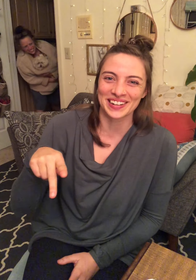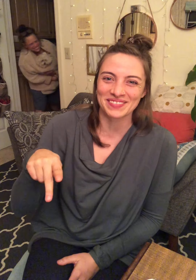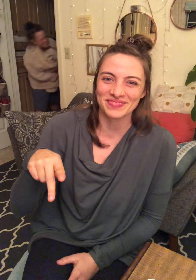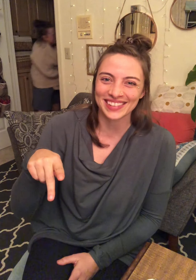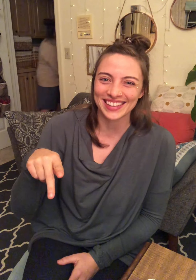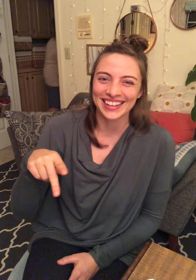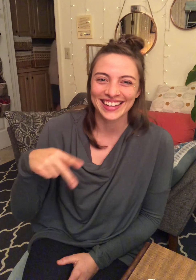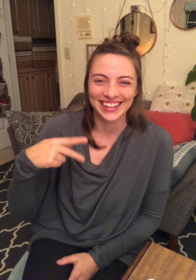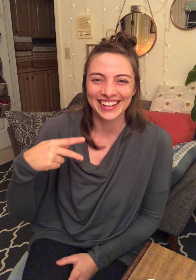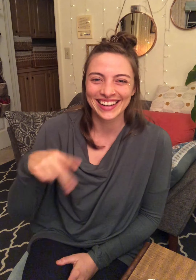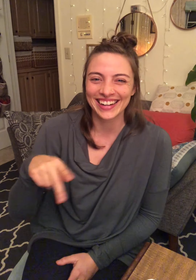Purple.